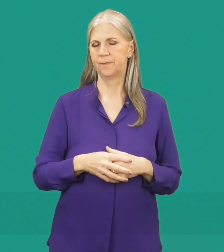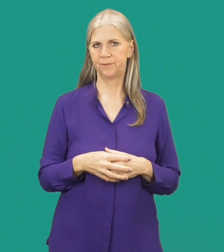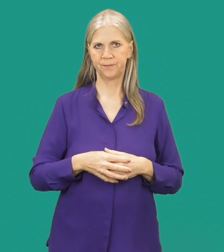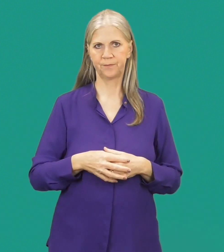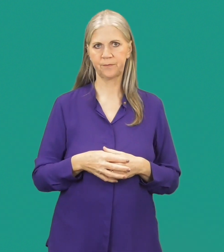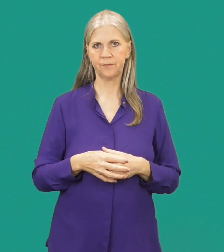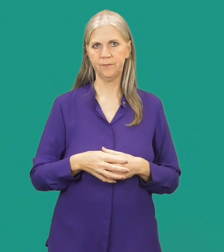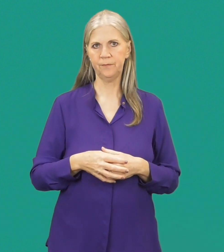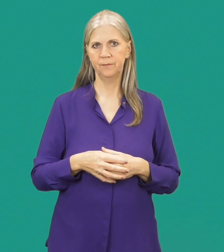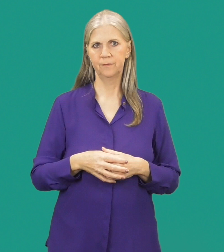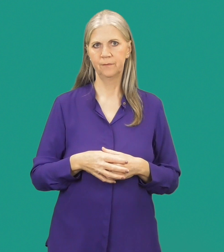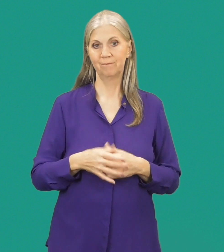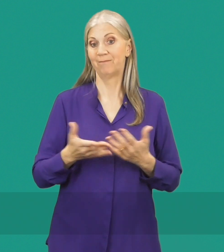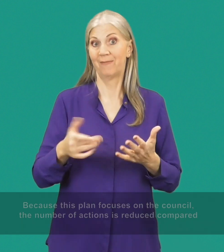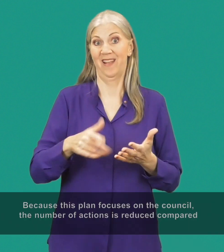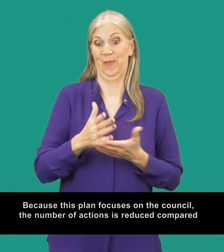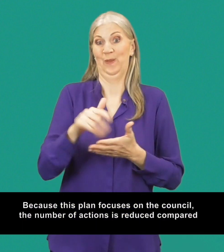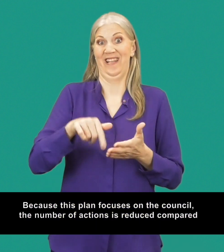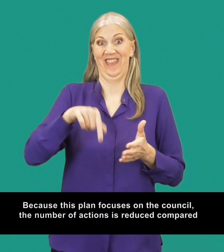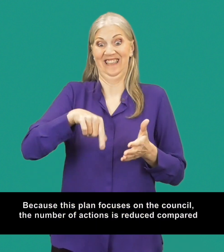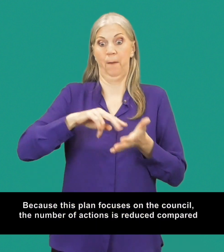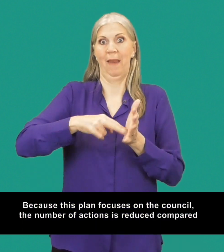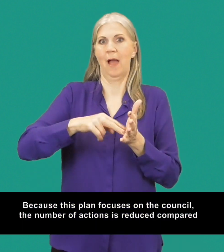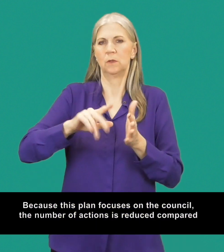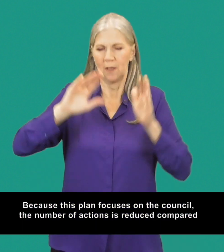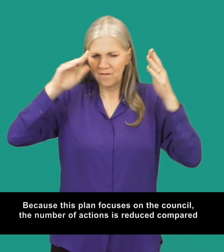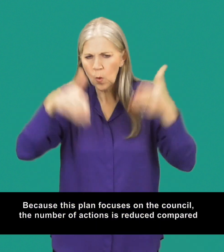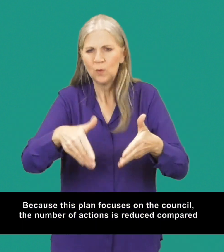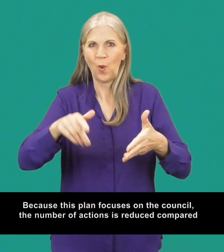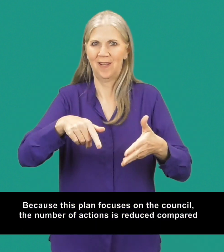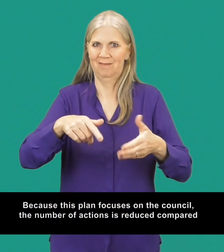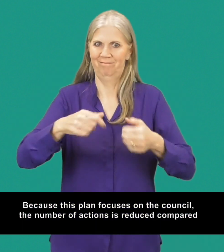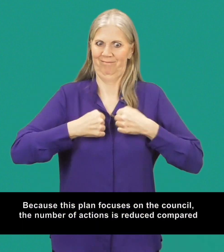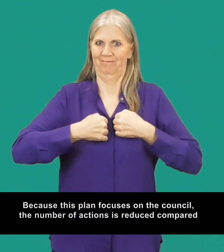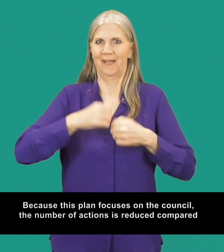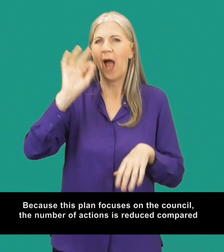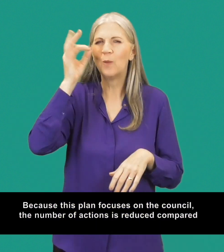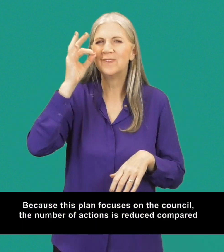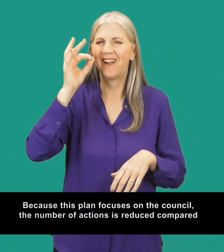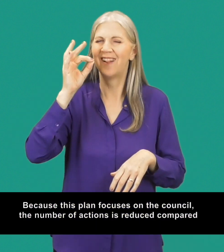Because this plan focuses on the Council, the number of actions is reduced